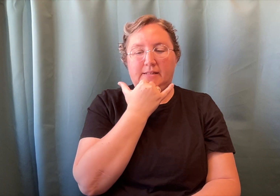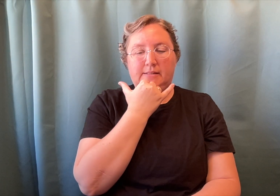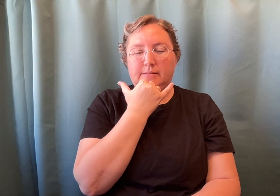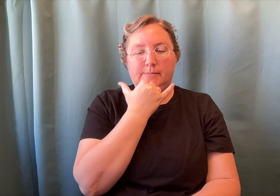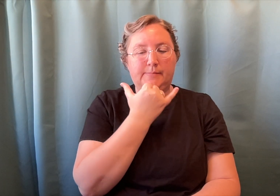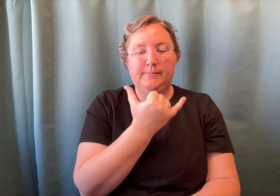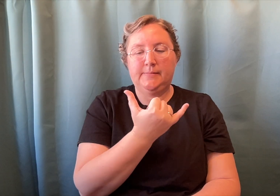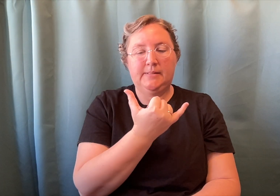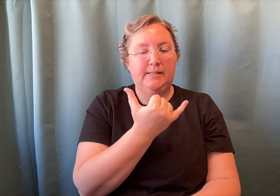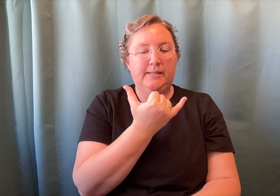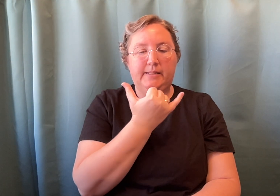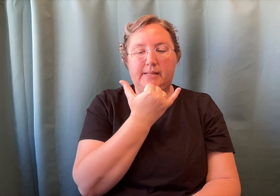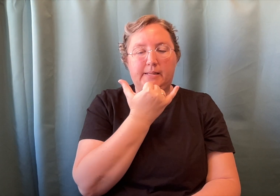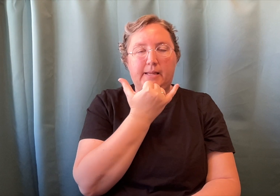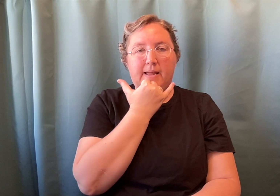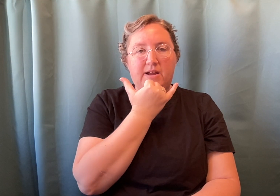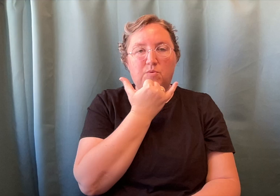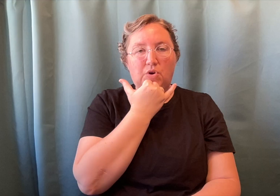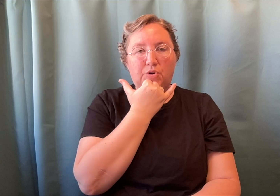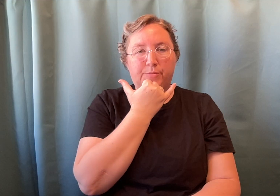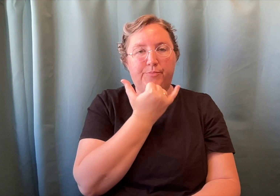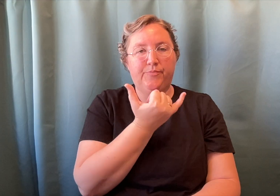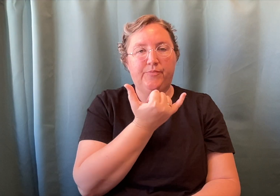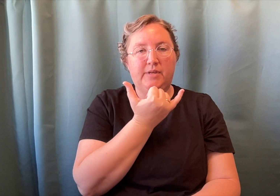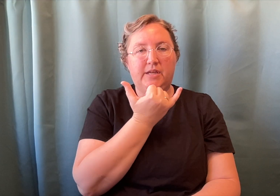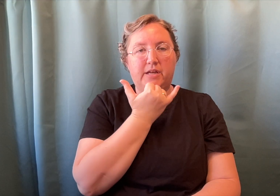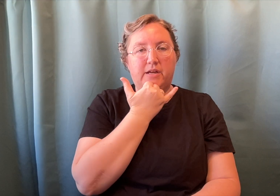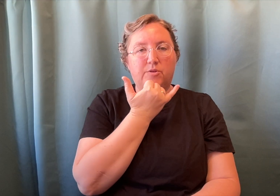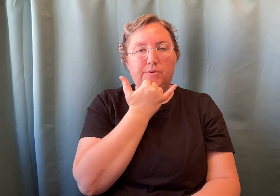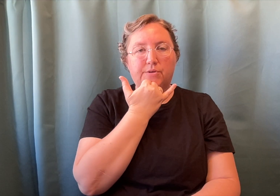incorrect. Error, error,